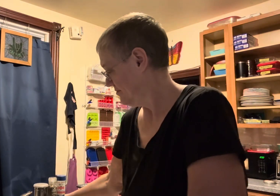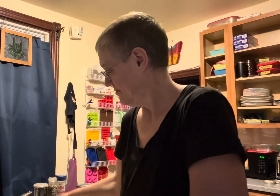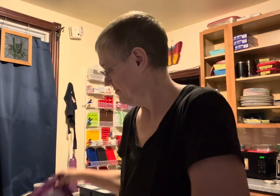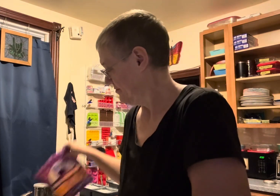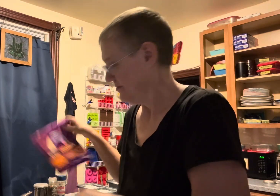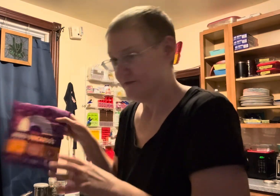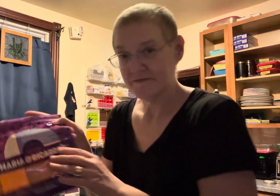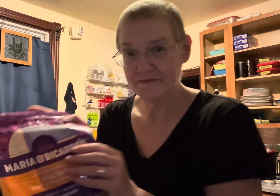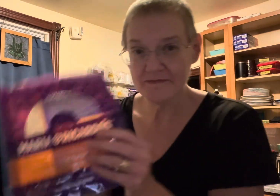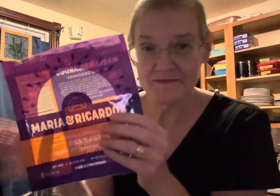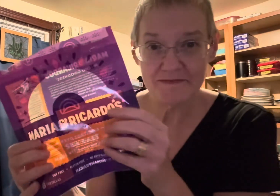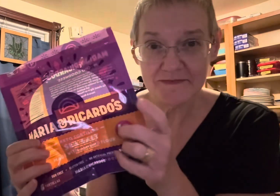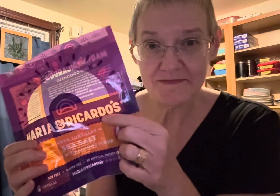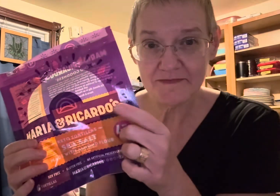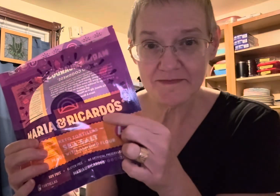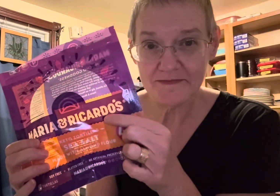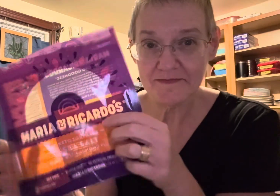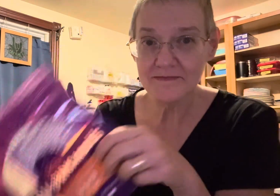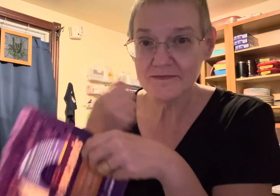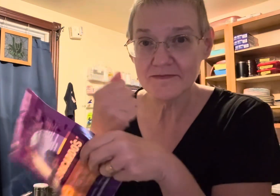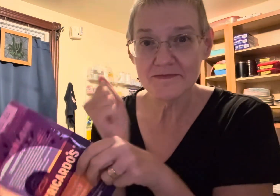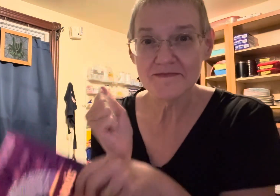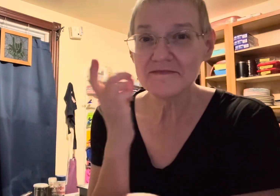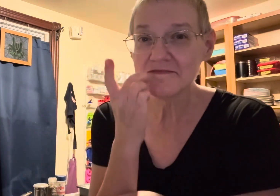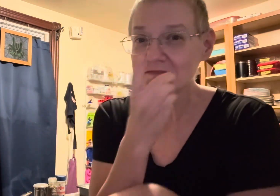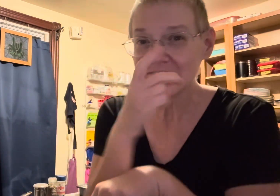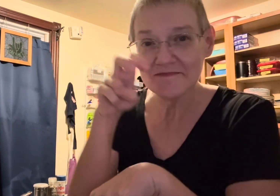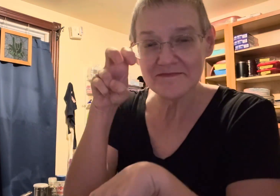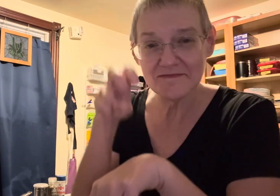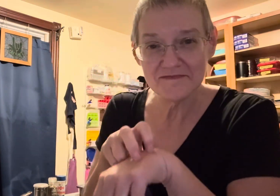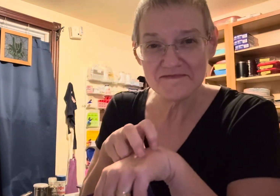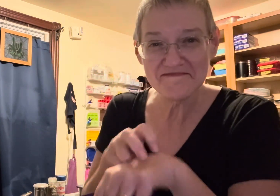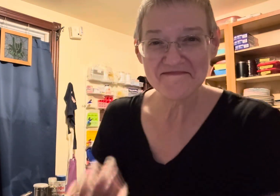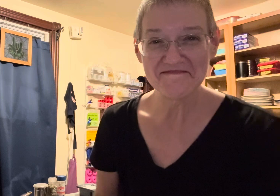Because recently I've been using Dale's Tortillas to make chips.